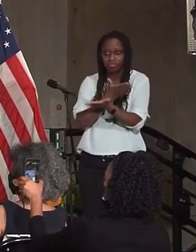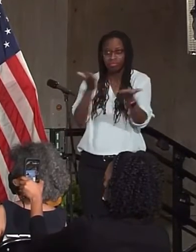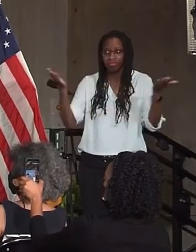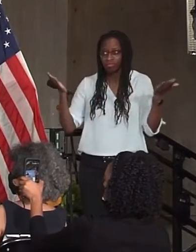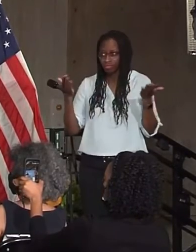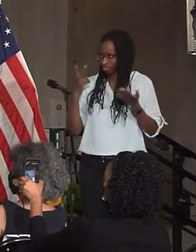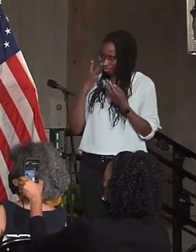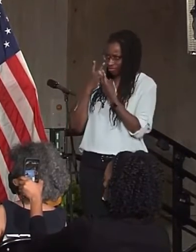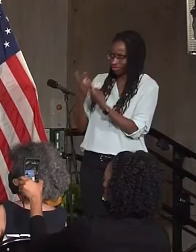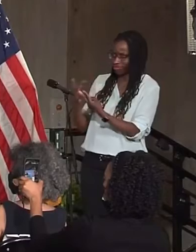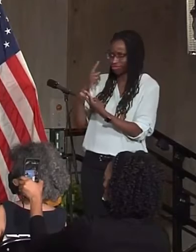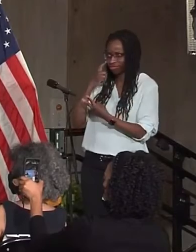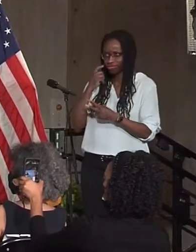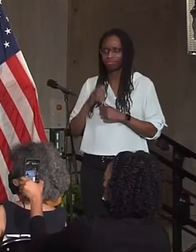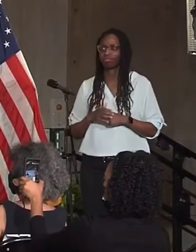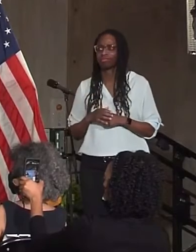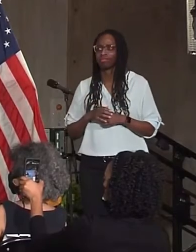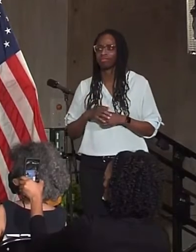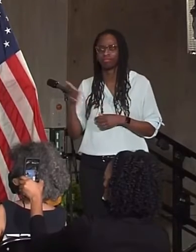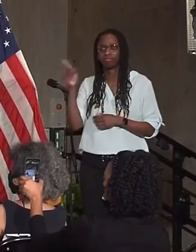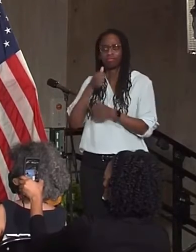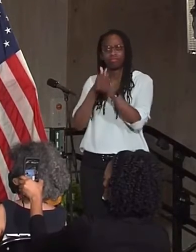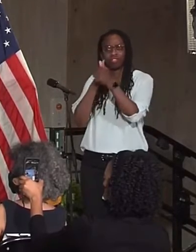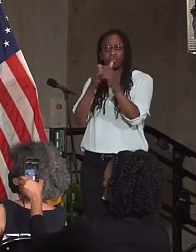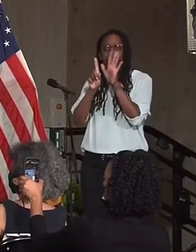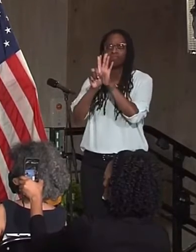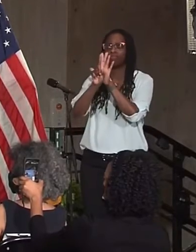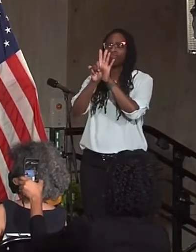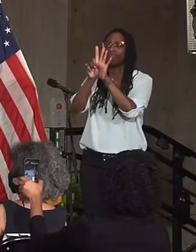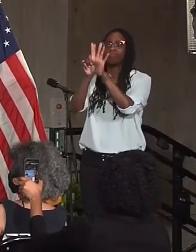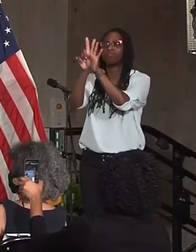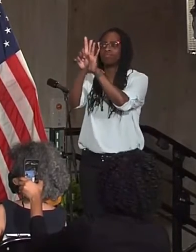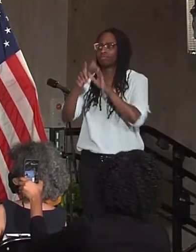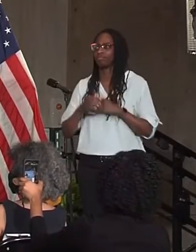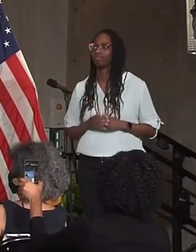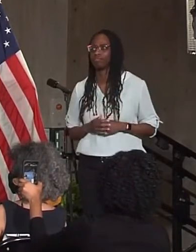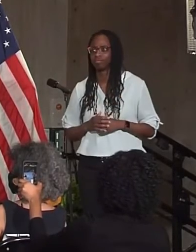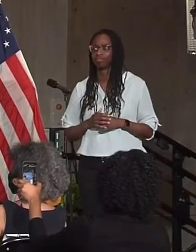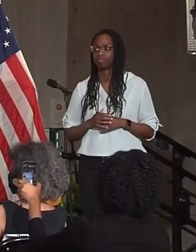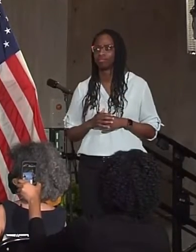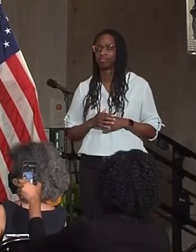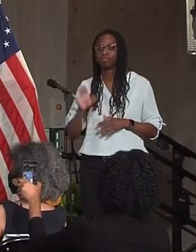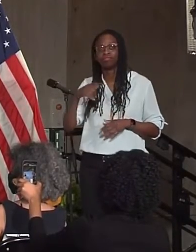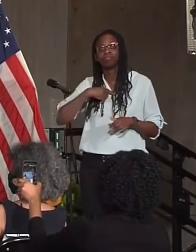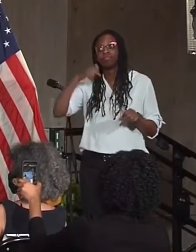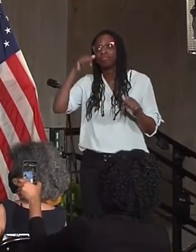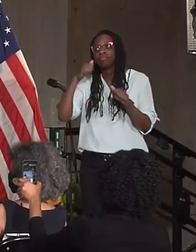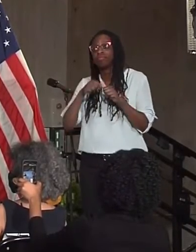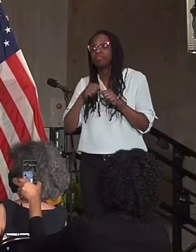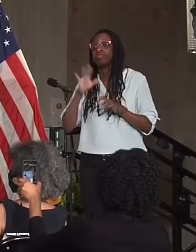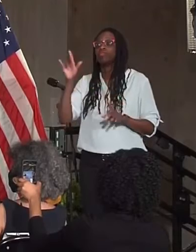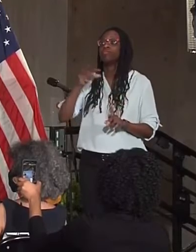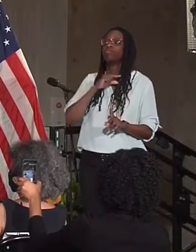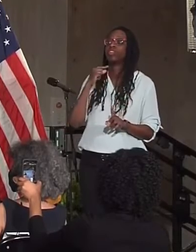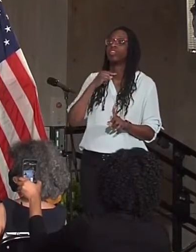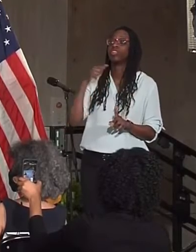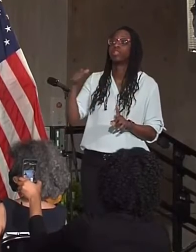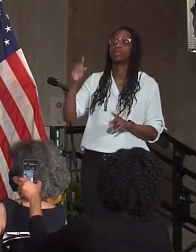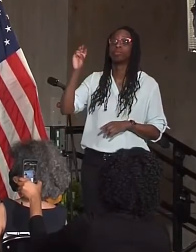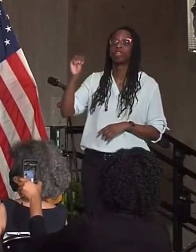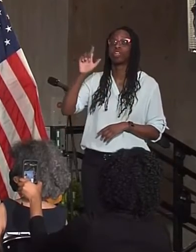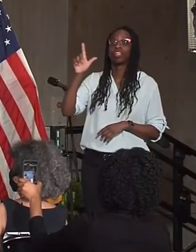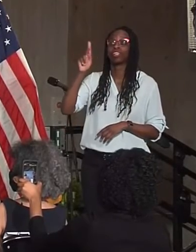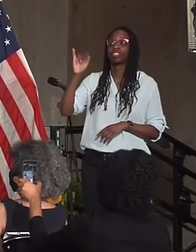firsts. But as the Reverend Dr. Martin Luther King Jr. reminds us, we are not makers